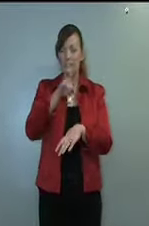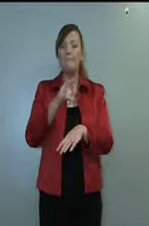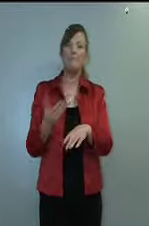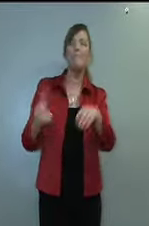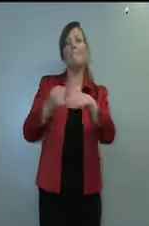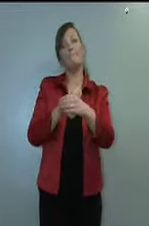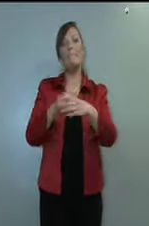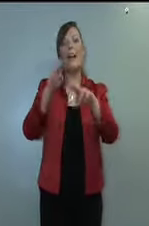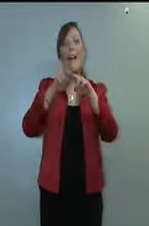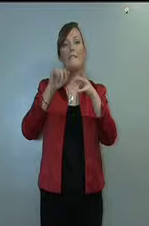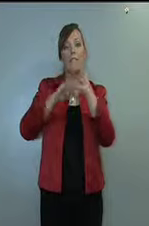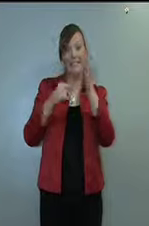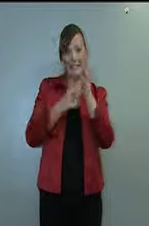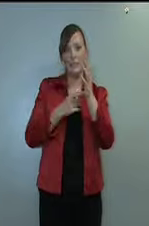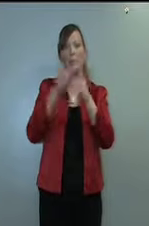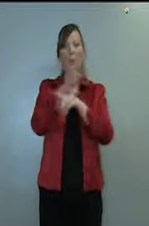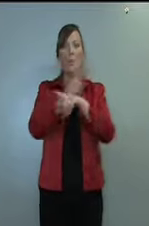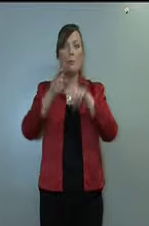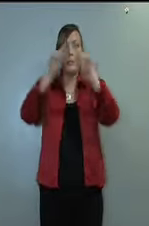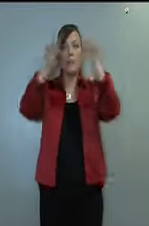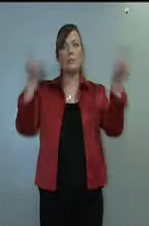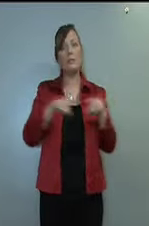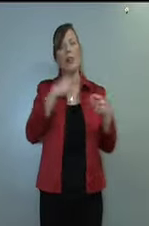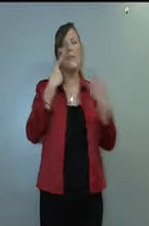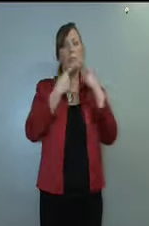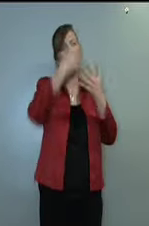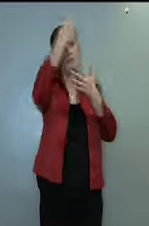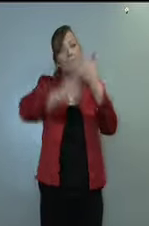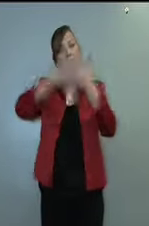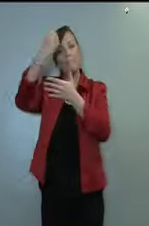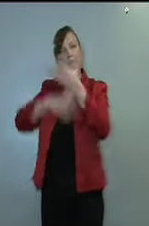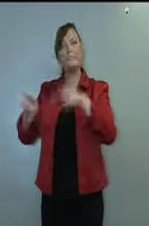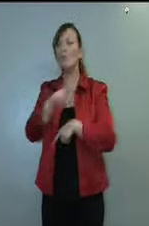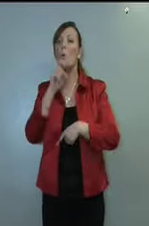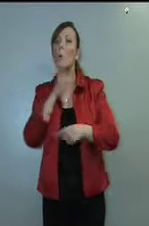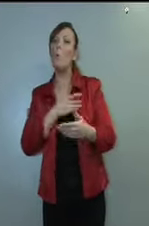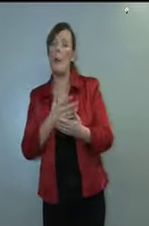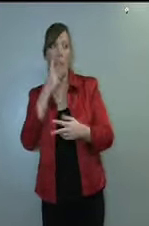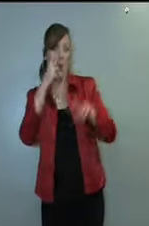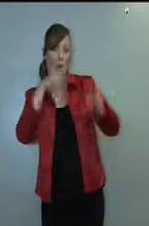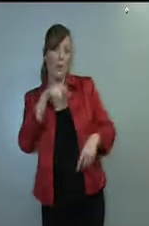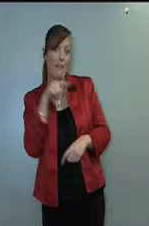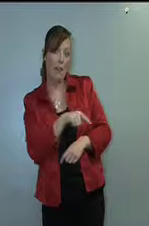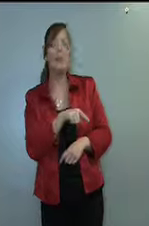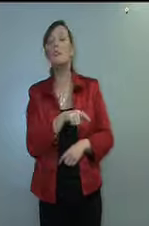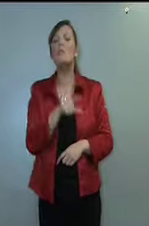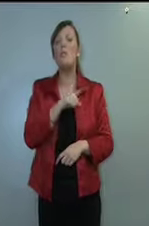An Access Resource Centre was created on the FST website for members, providing